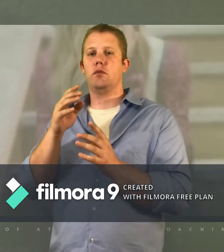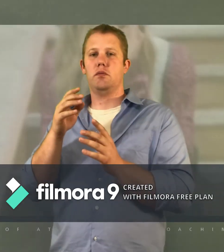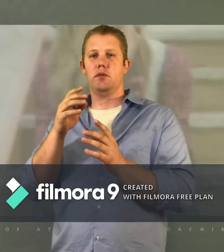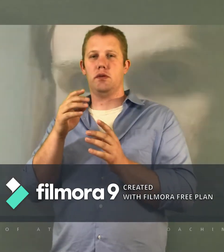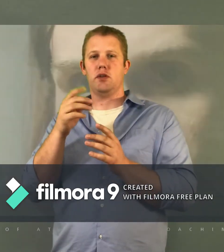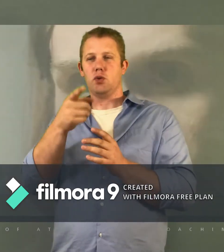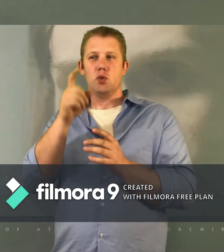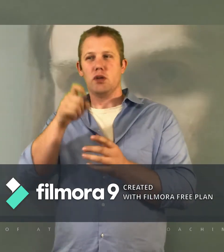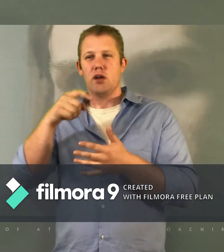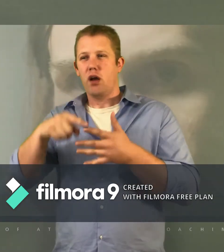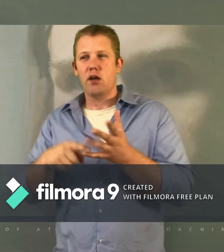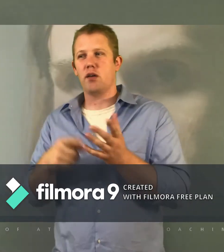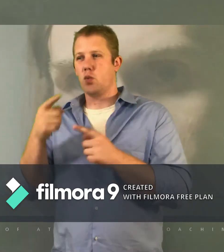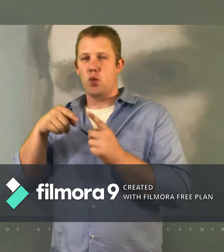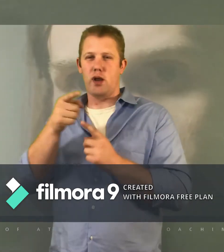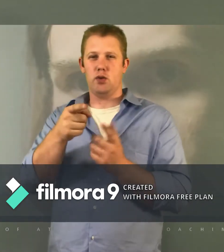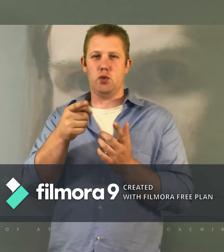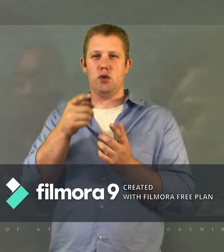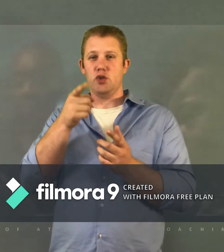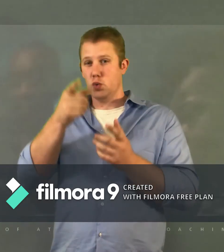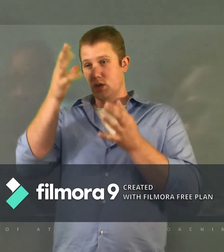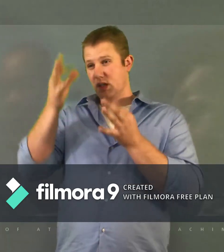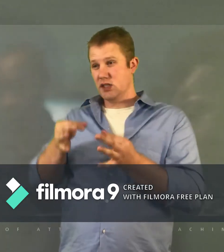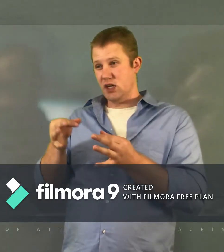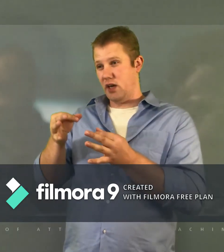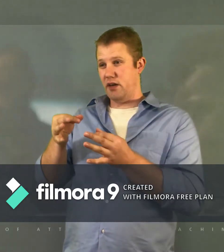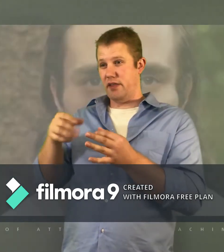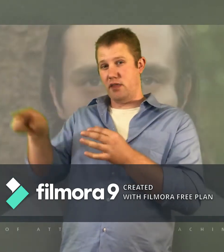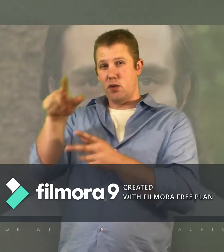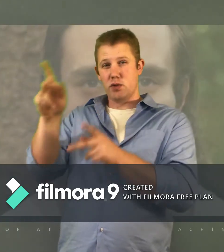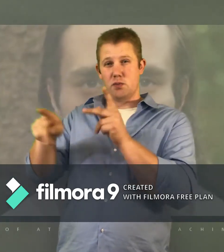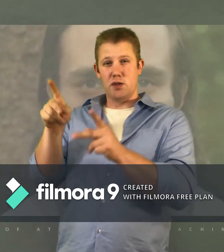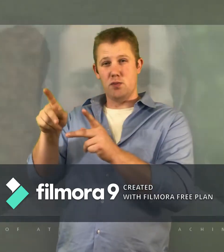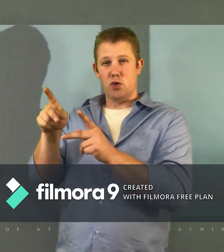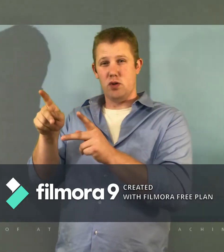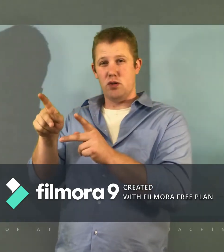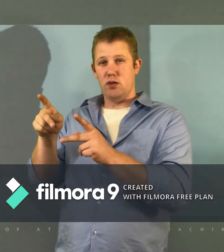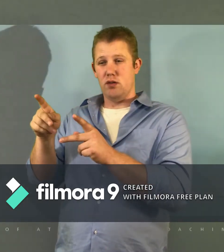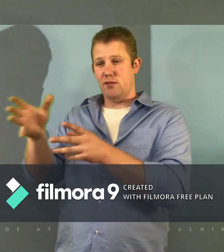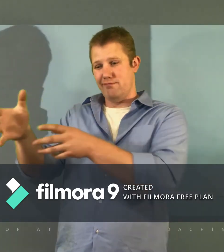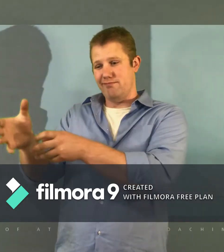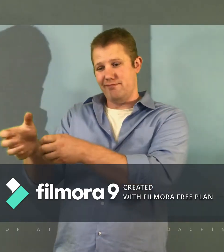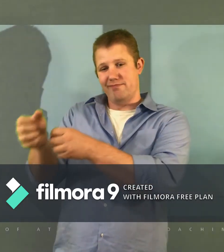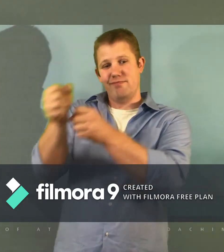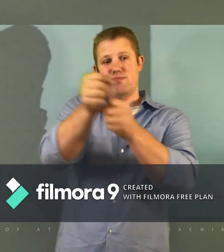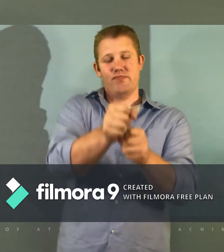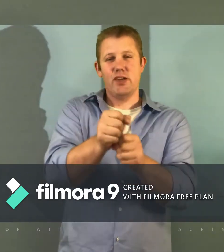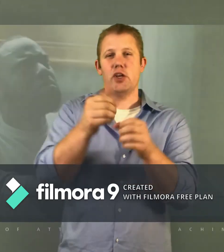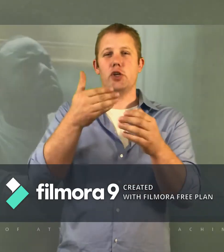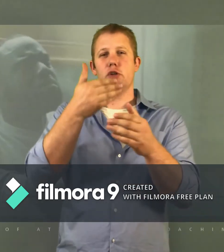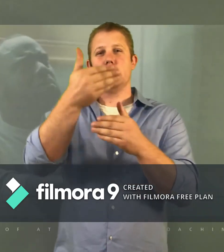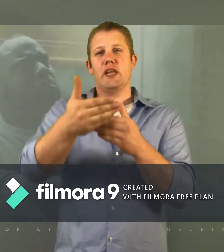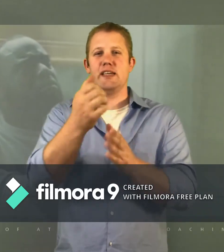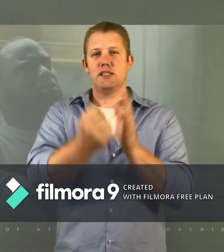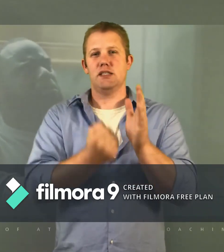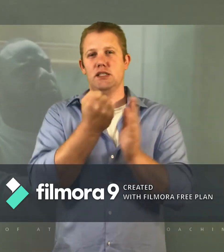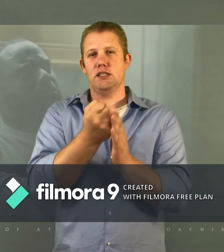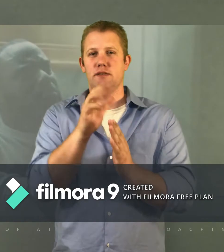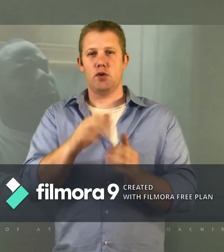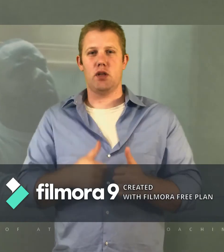you need all of this shit and people and things around you, you've decided to drag these random people into the